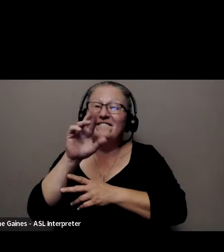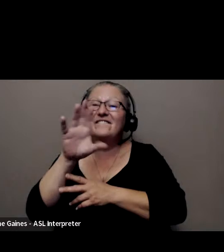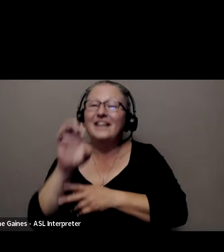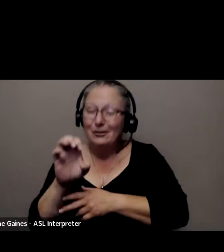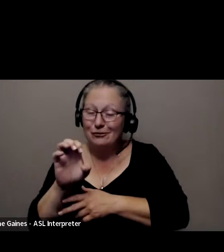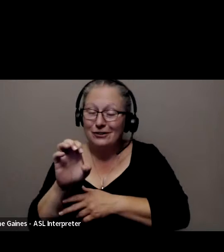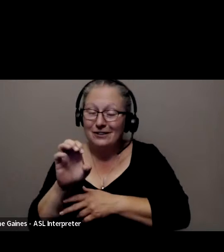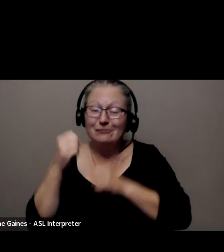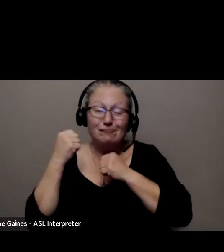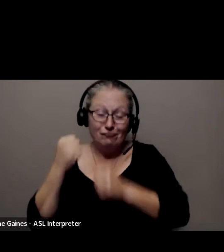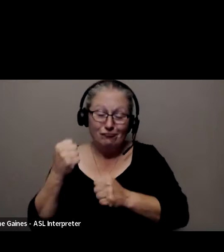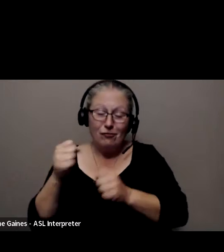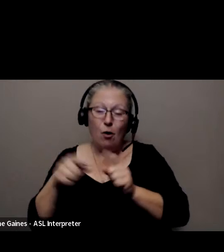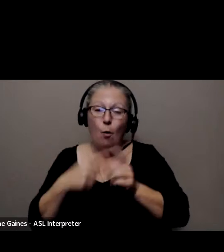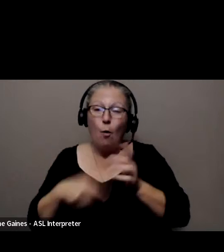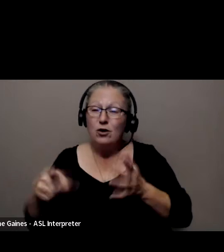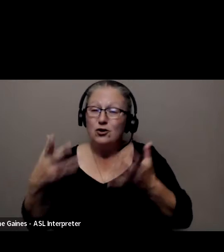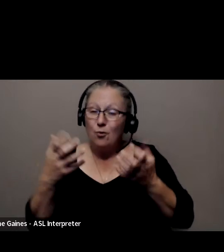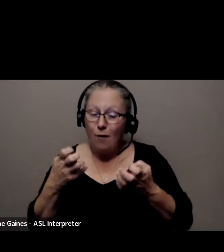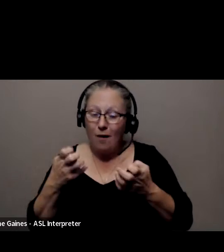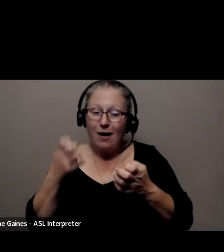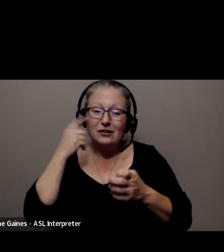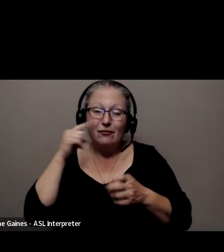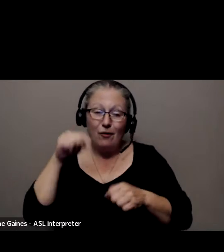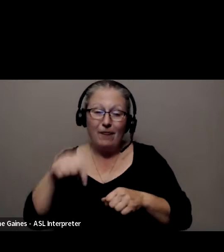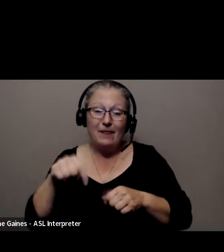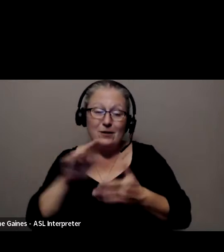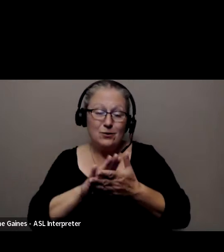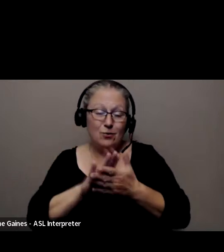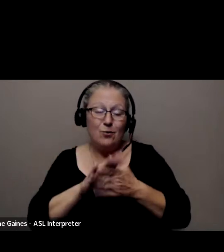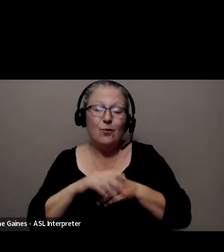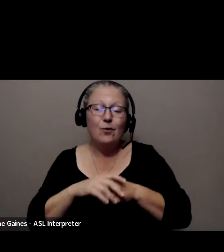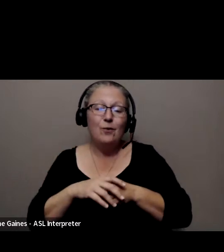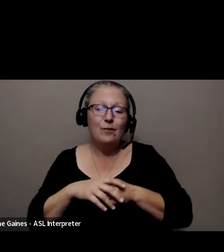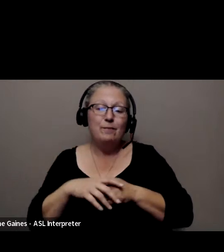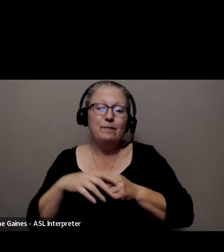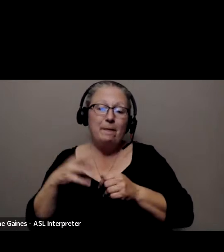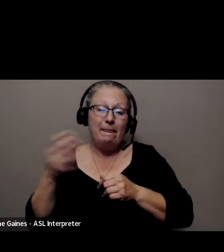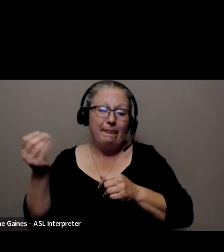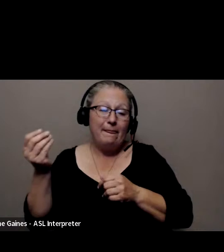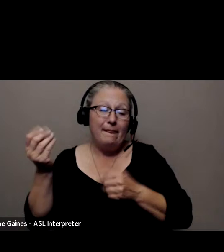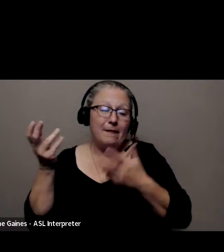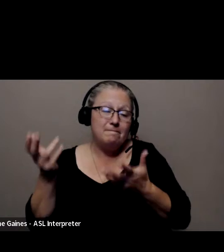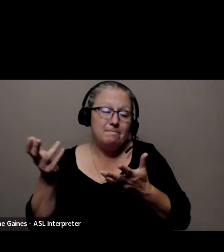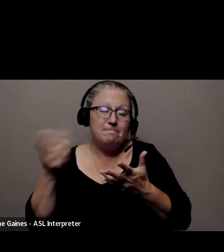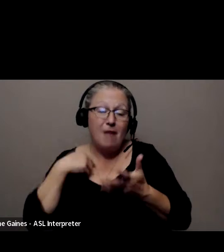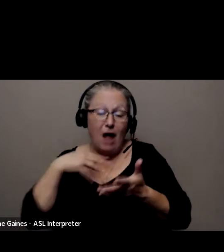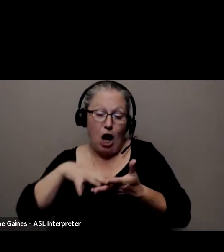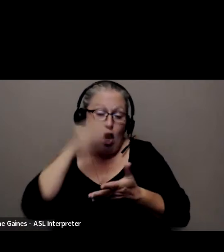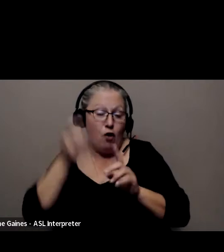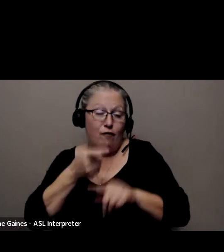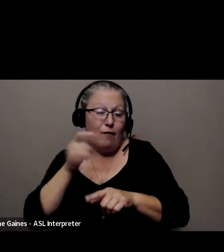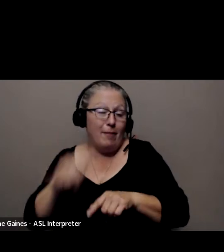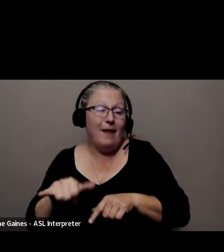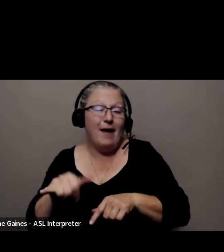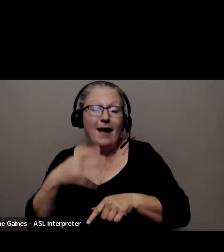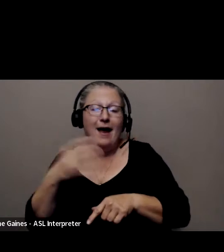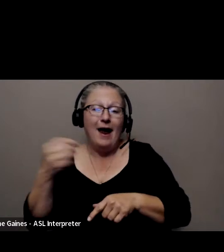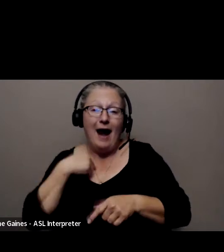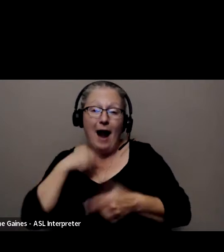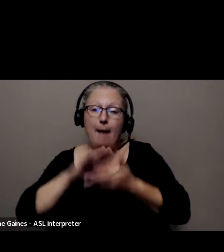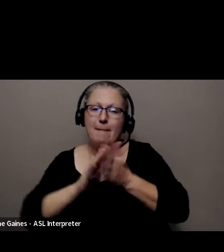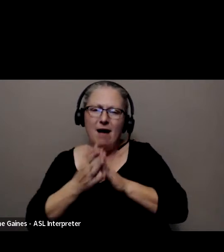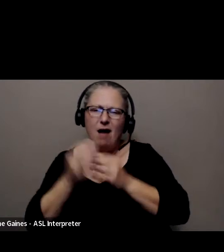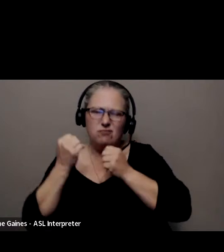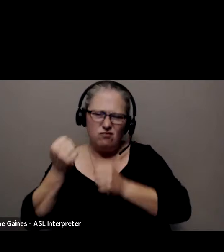when it comes to her desires around this school. And I've learned from that fierceness, and I've become